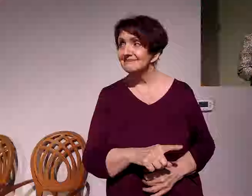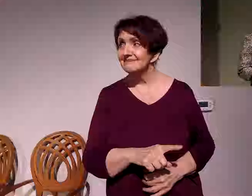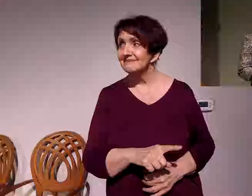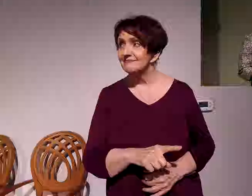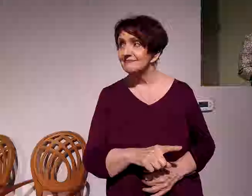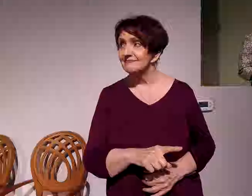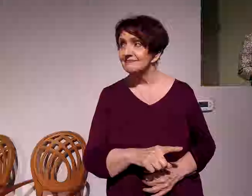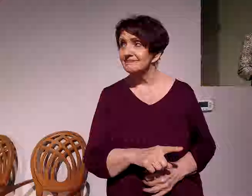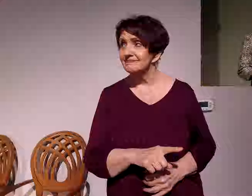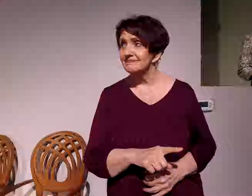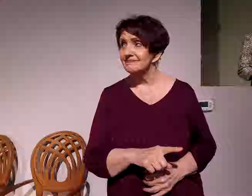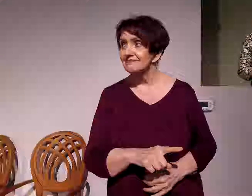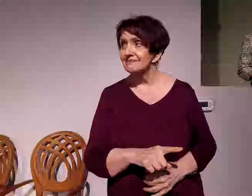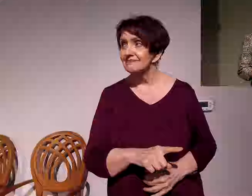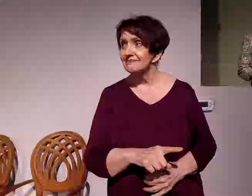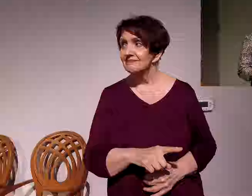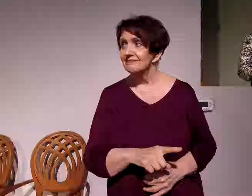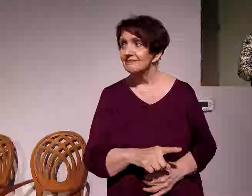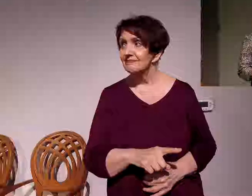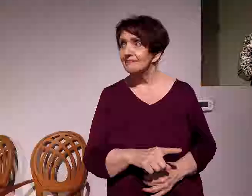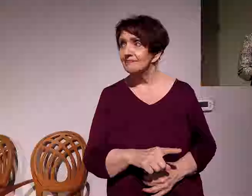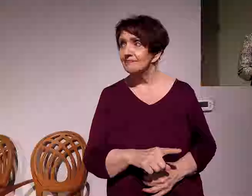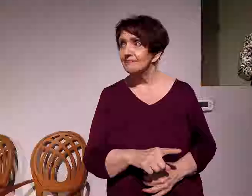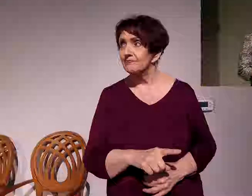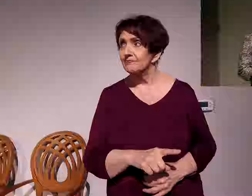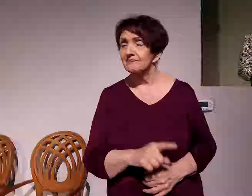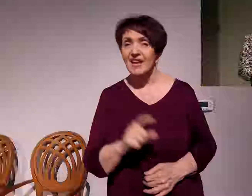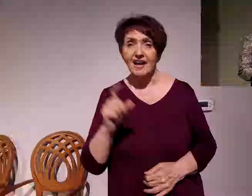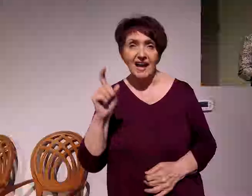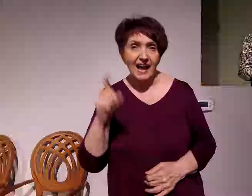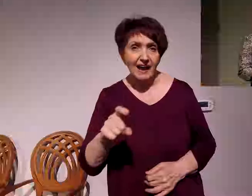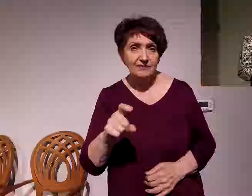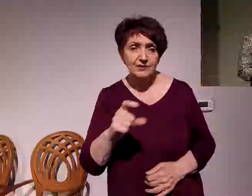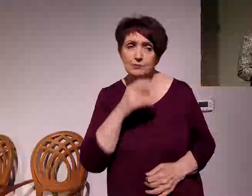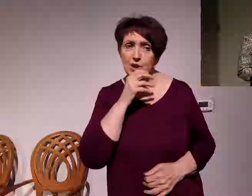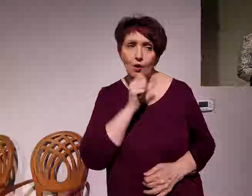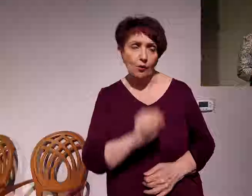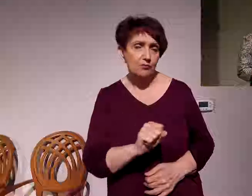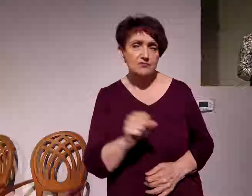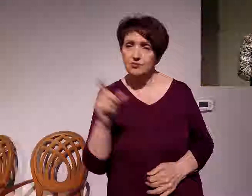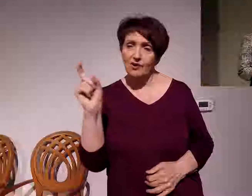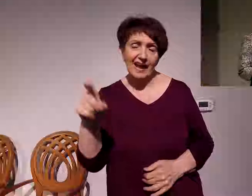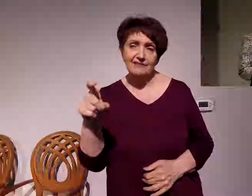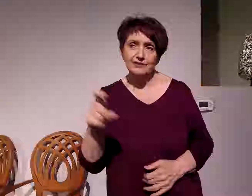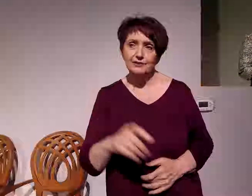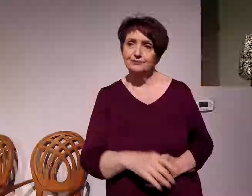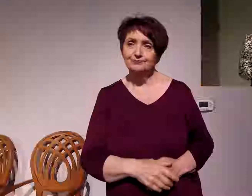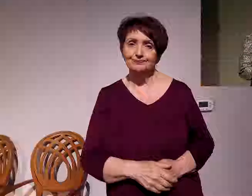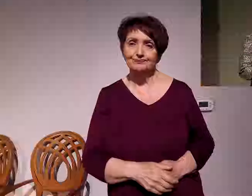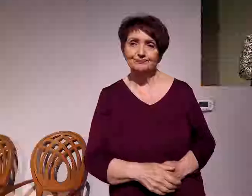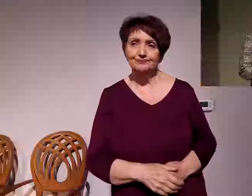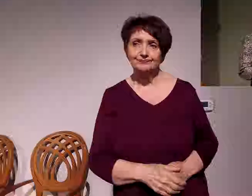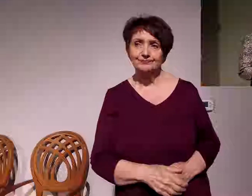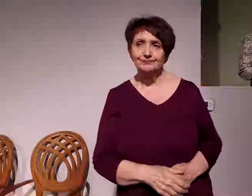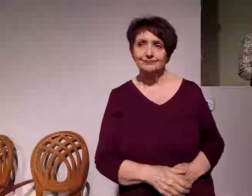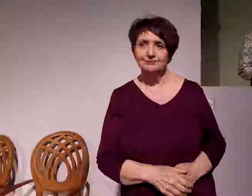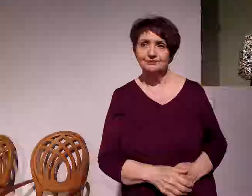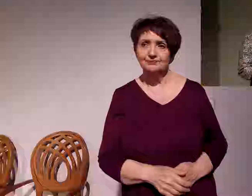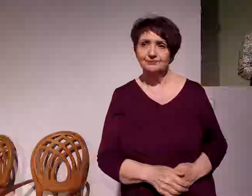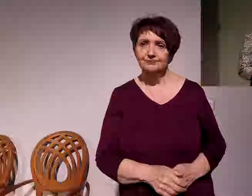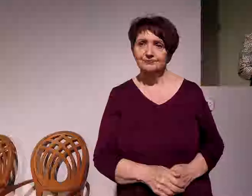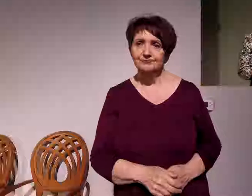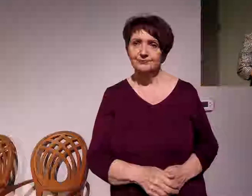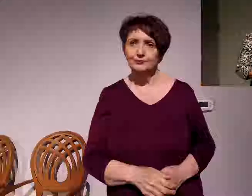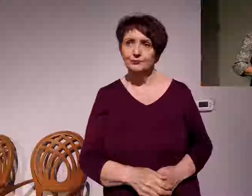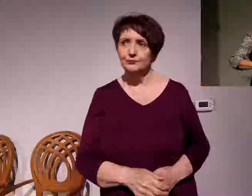capital N-O-T, capital N-O-T, have to grow. have to grow old. You do not. You do have to not grow.